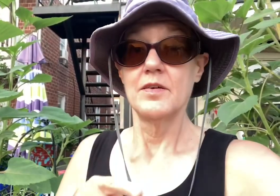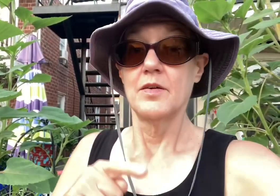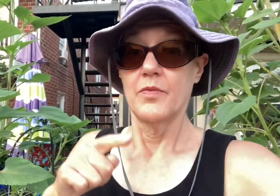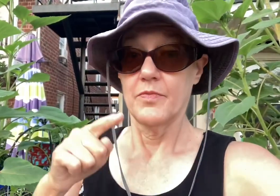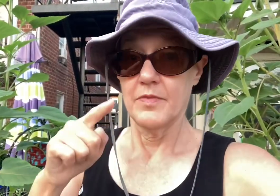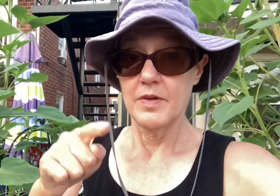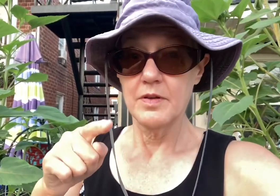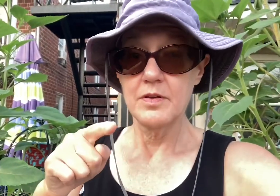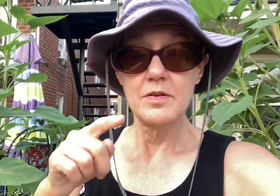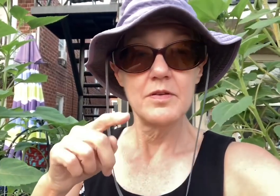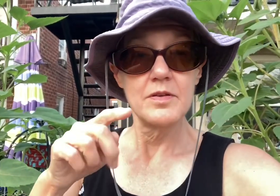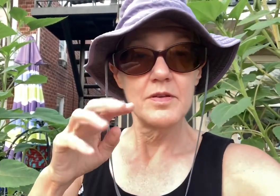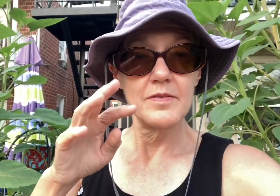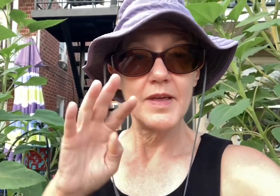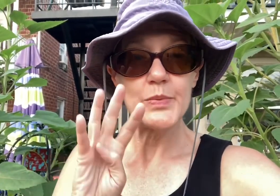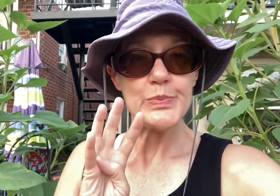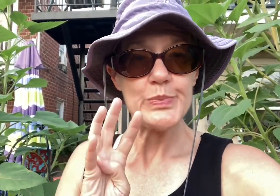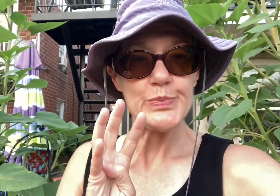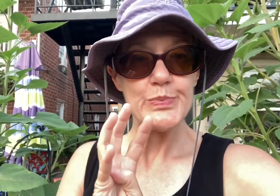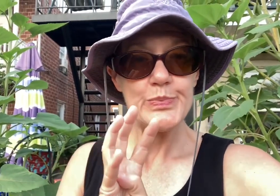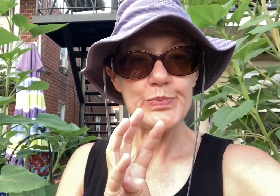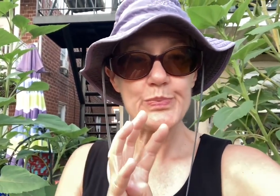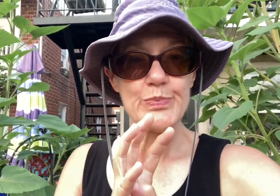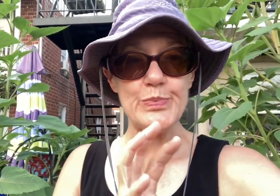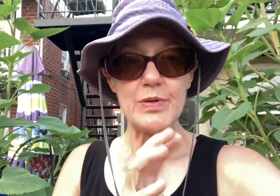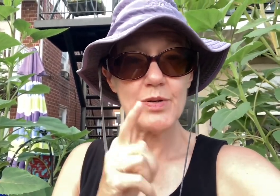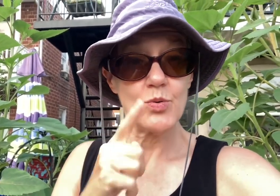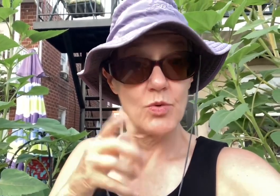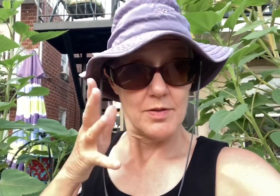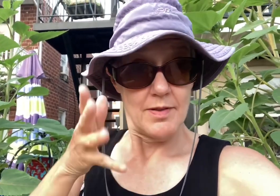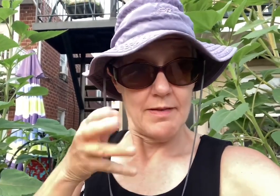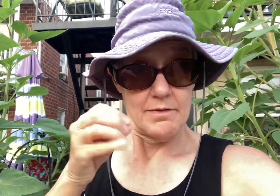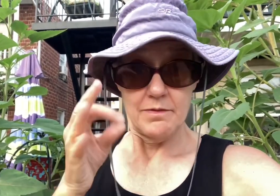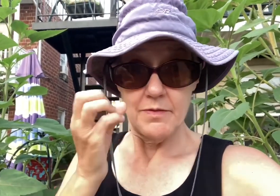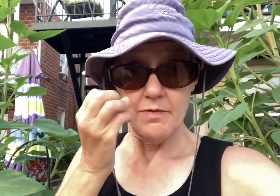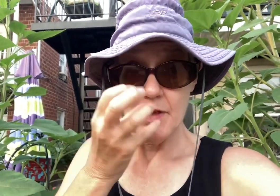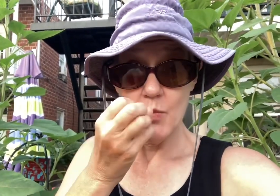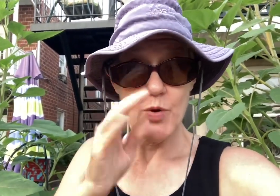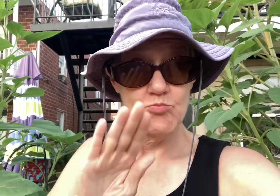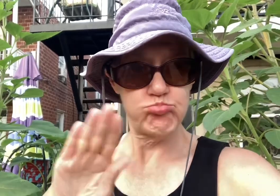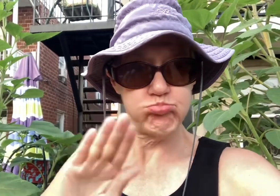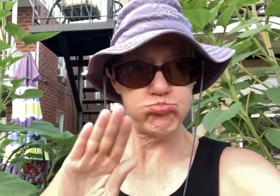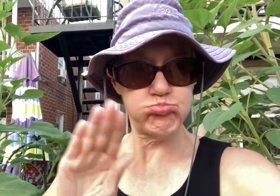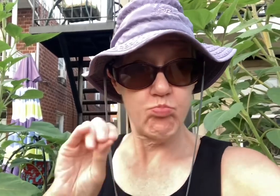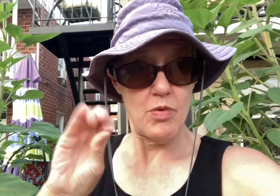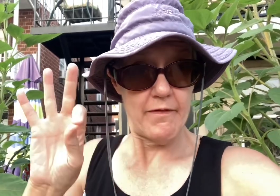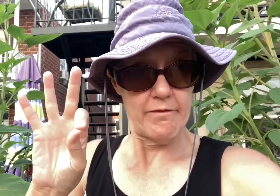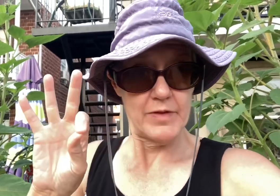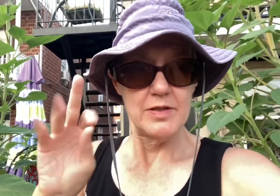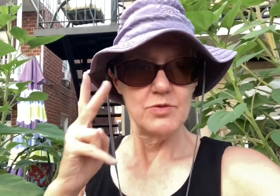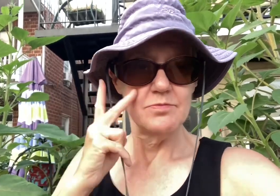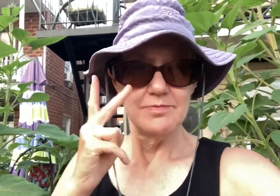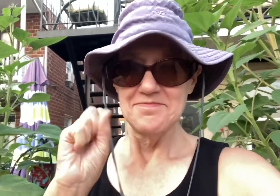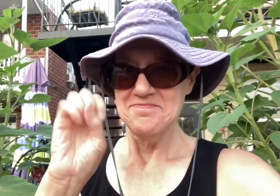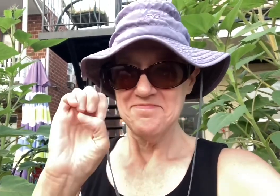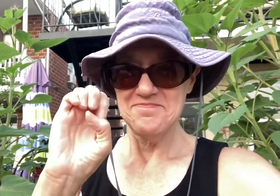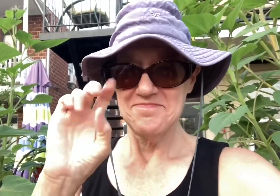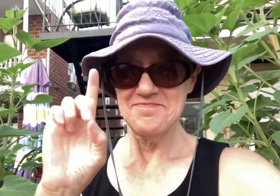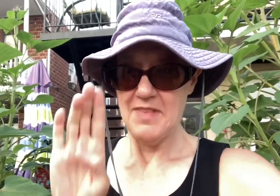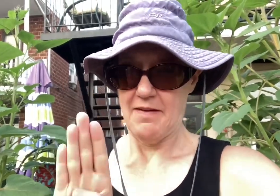Then when you can brush off those flower parts that cover the seeds, you know it's ready to cover.